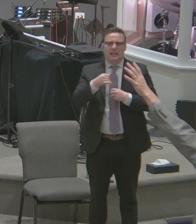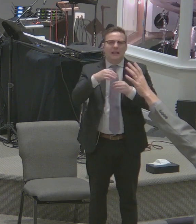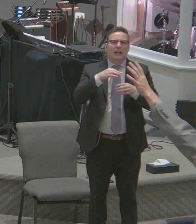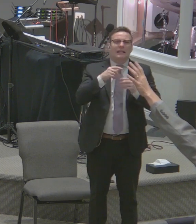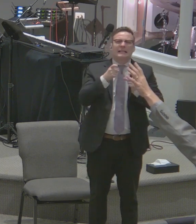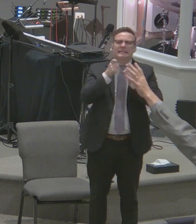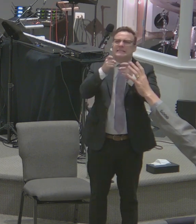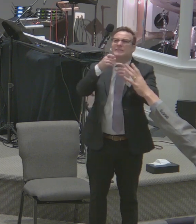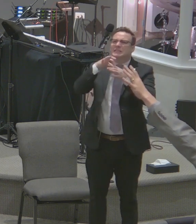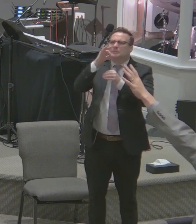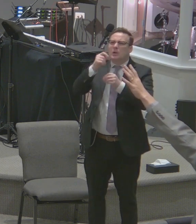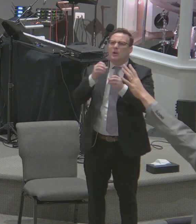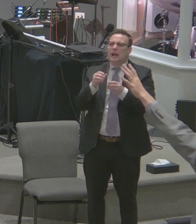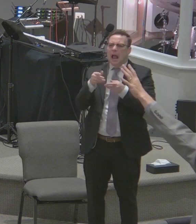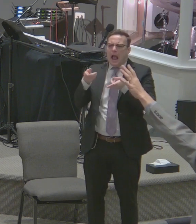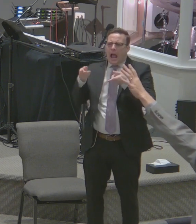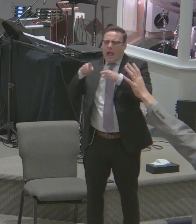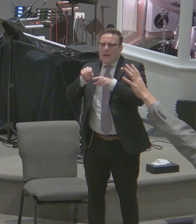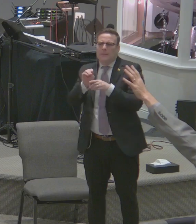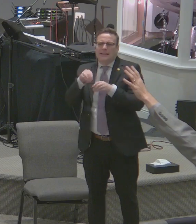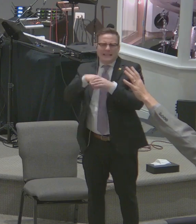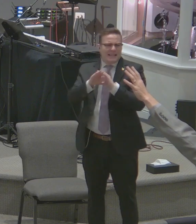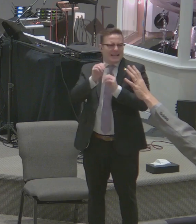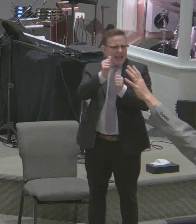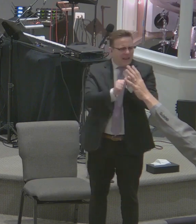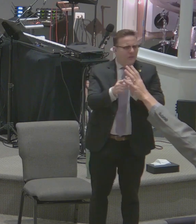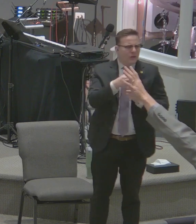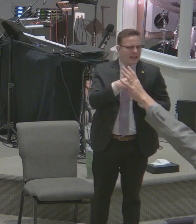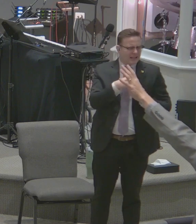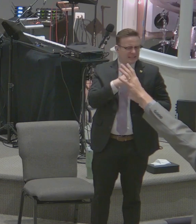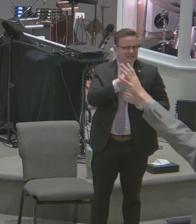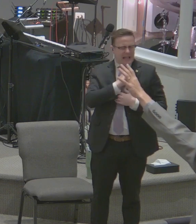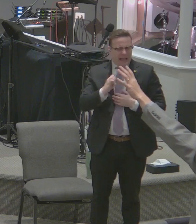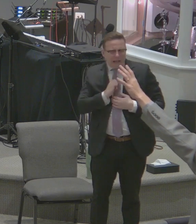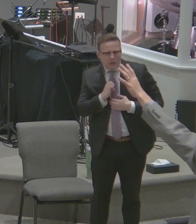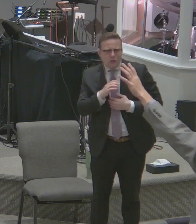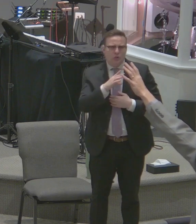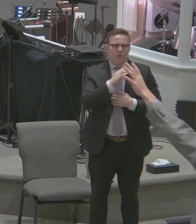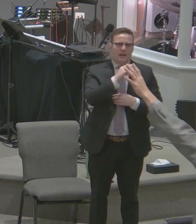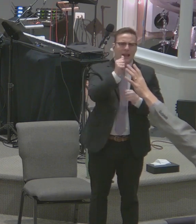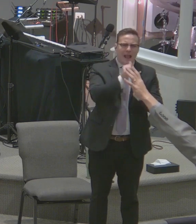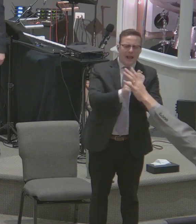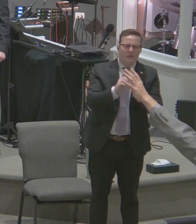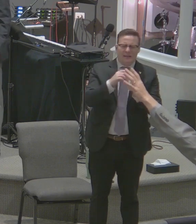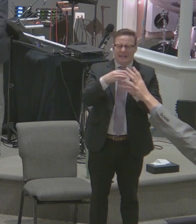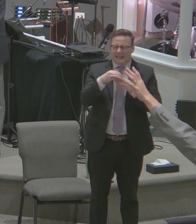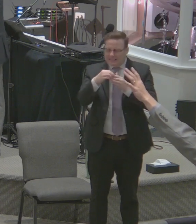would operate. Pray that the fruit of the Spirit would mature. Pray.